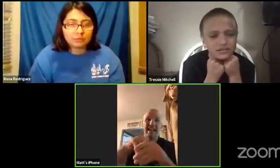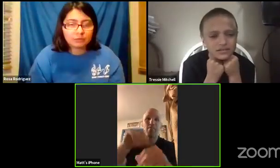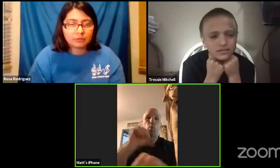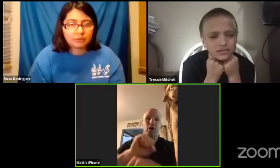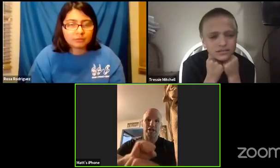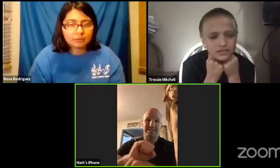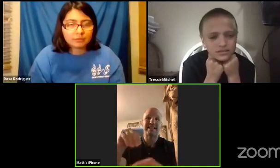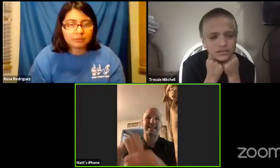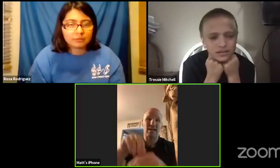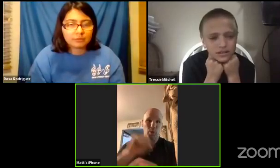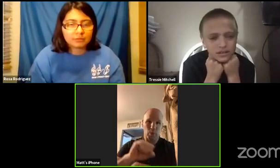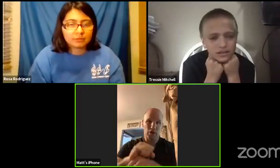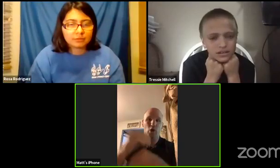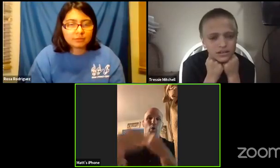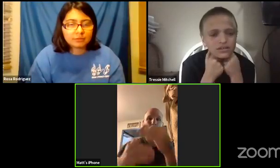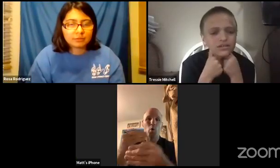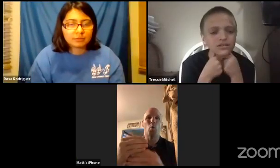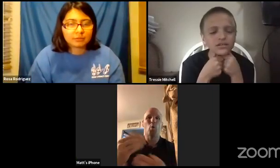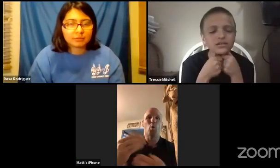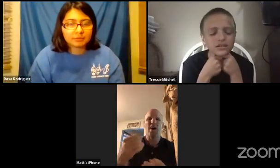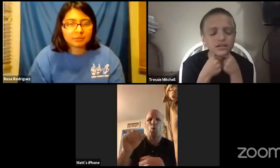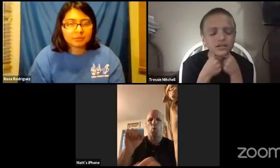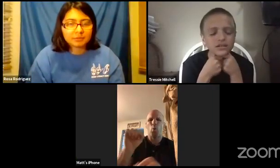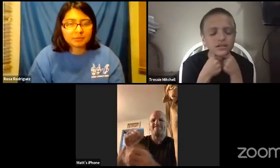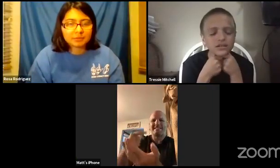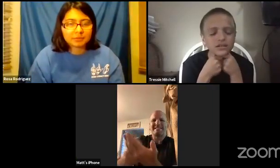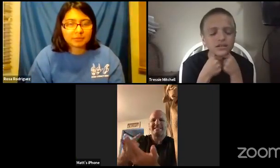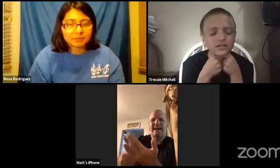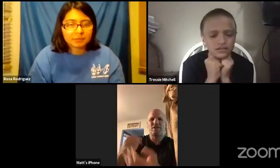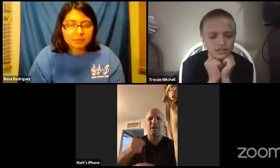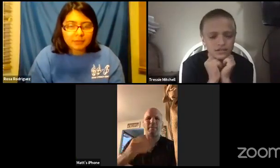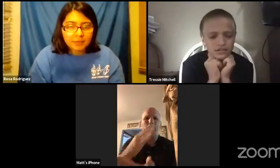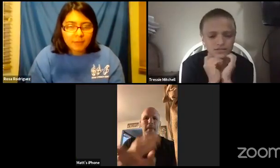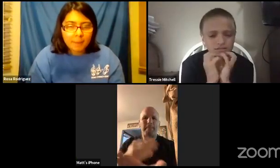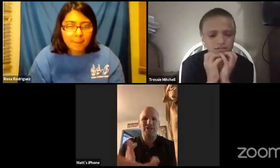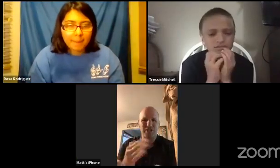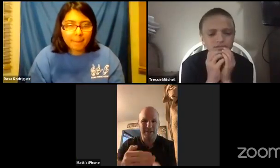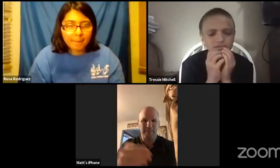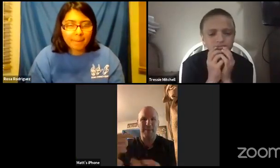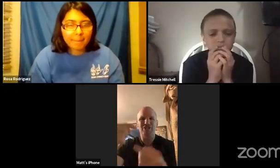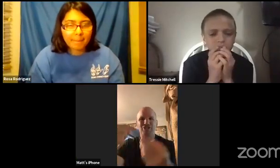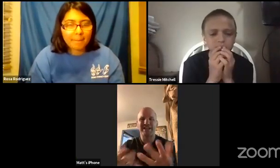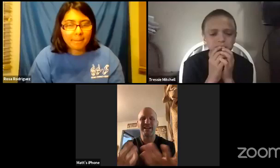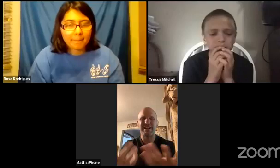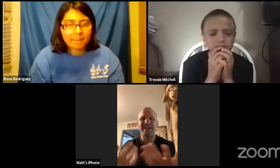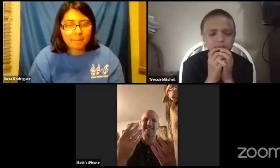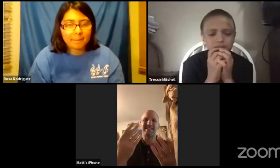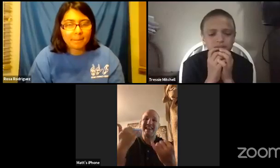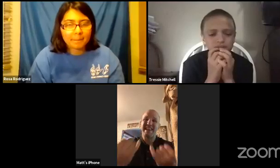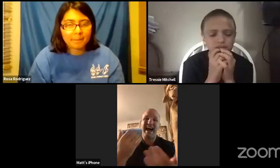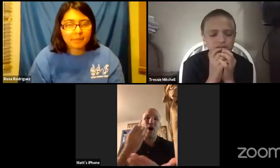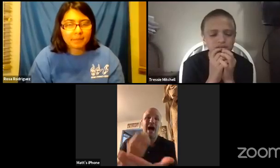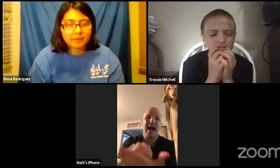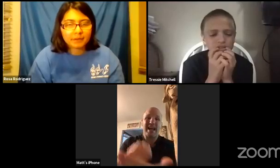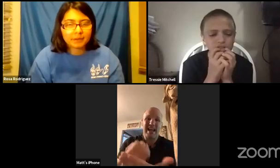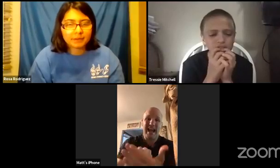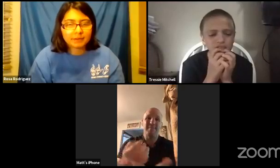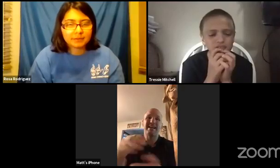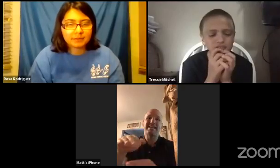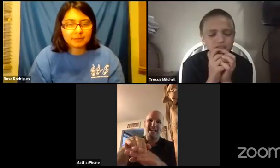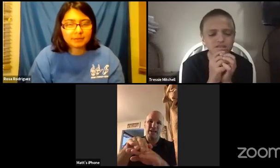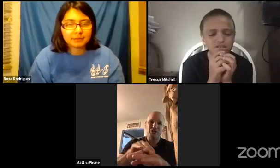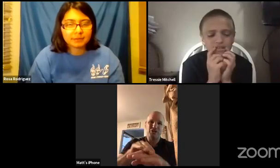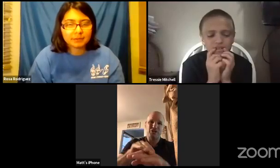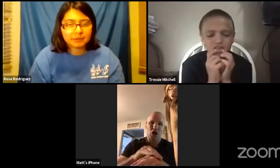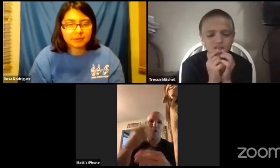Emily's saying that you're curious if it's possible a second Hammer movie. Yes, it's in the works right now, but of